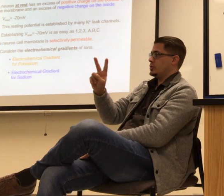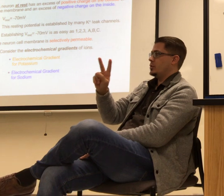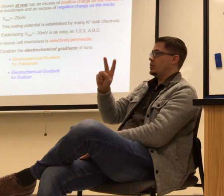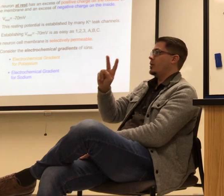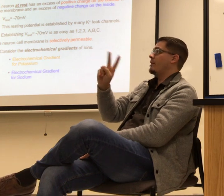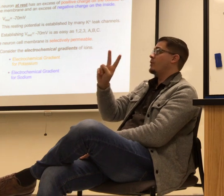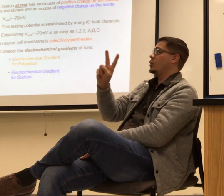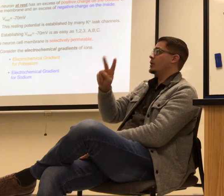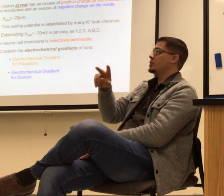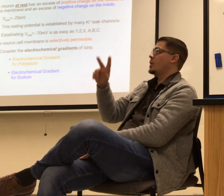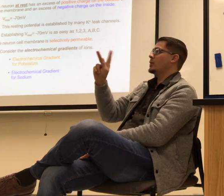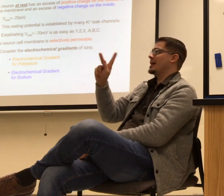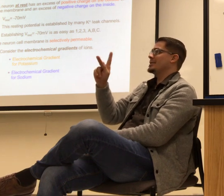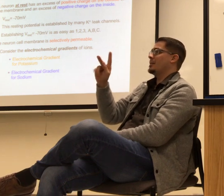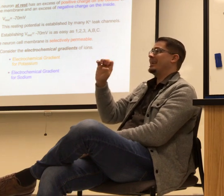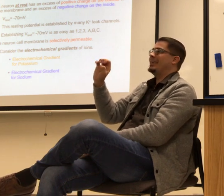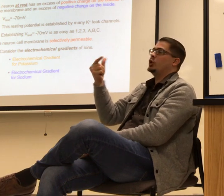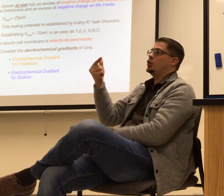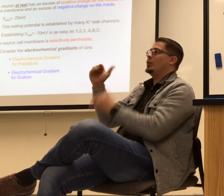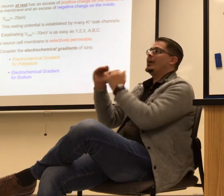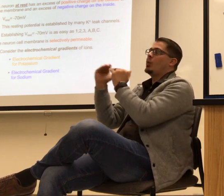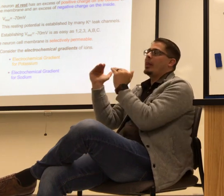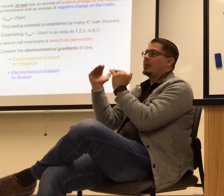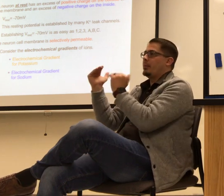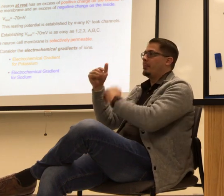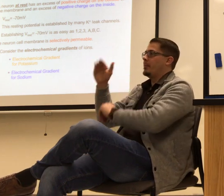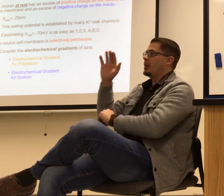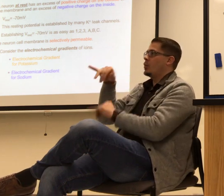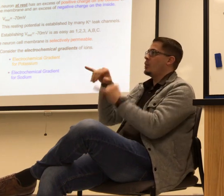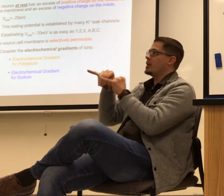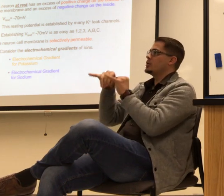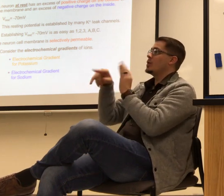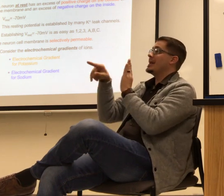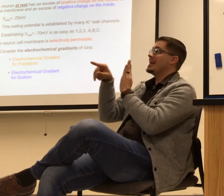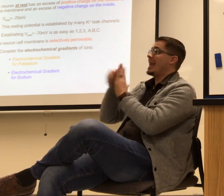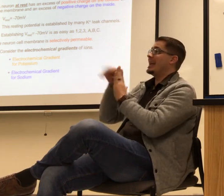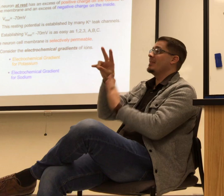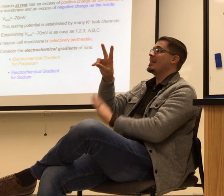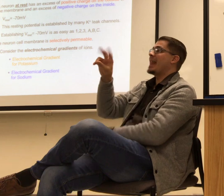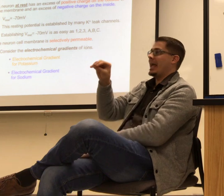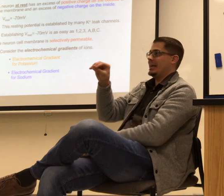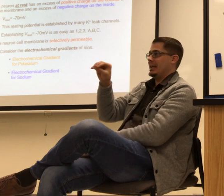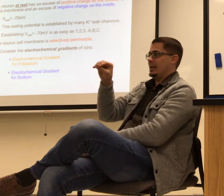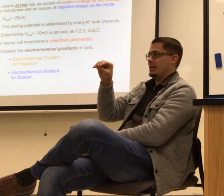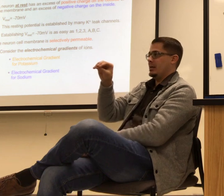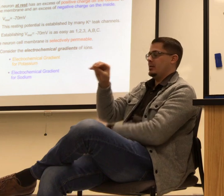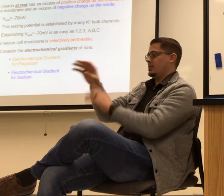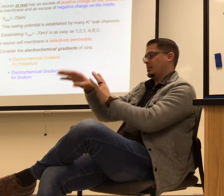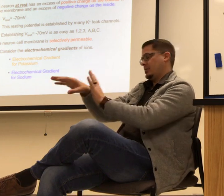potassium EQ, equilibrium, you measure negative 90.